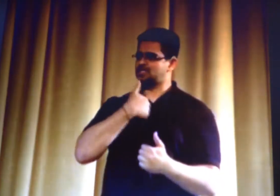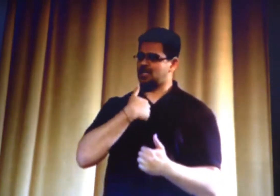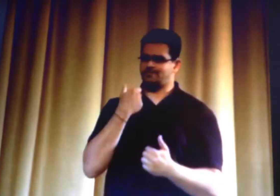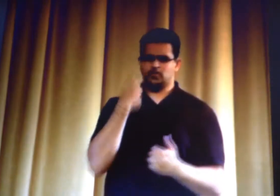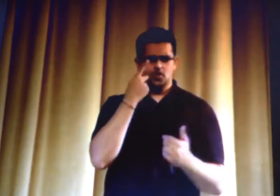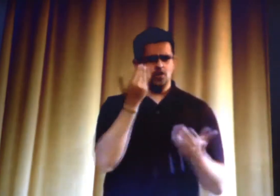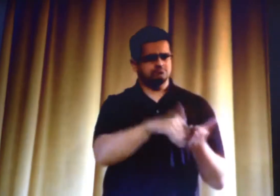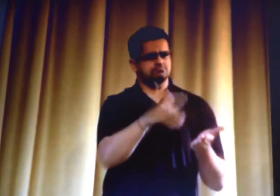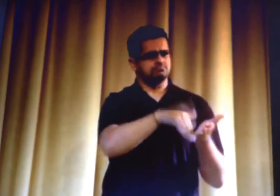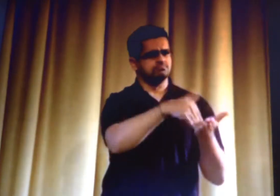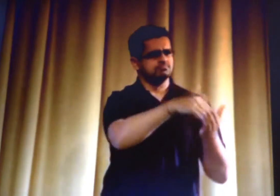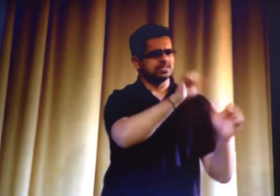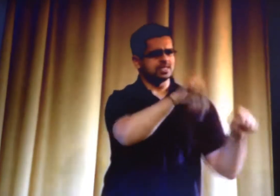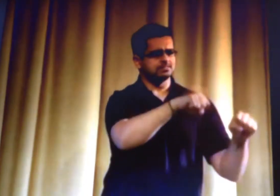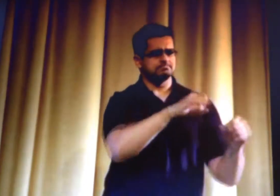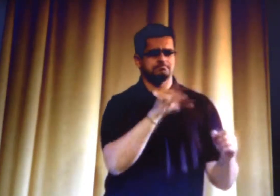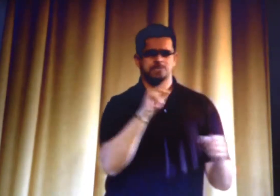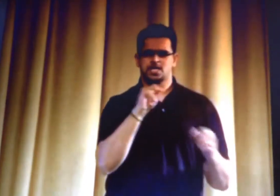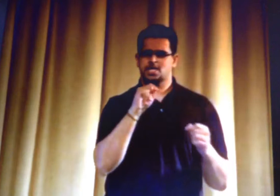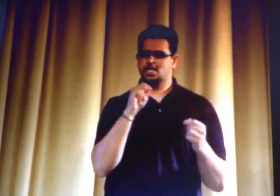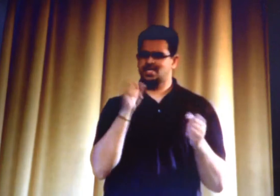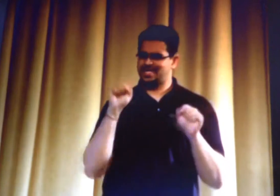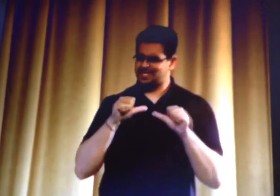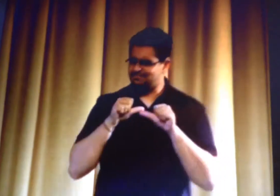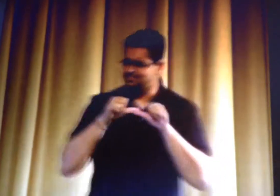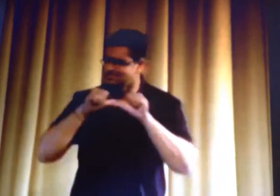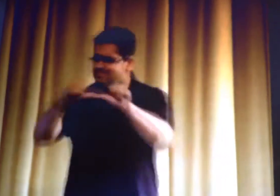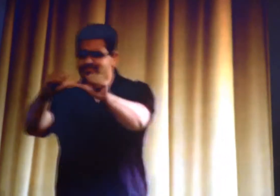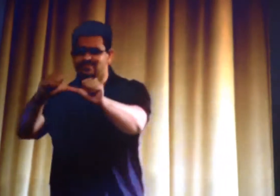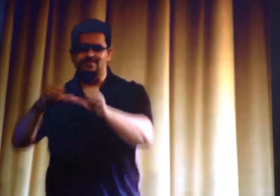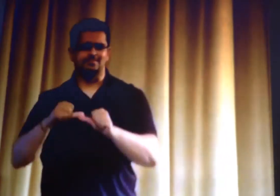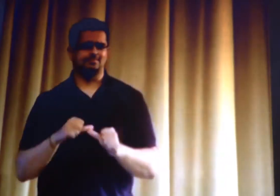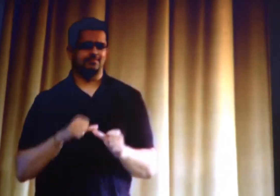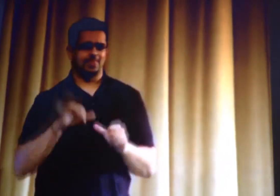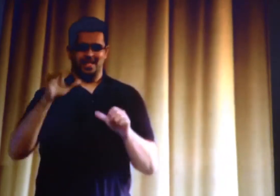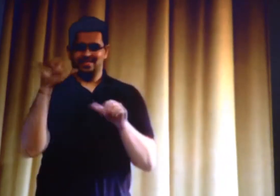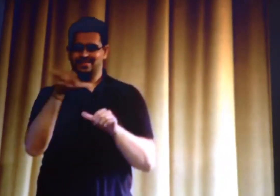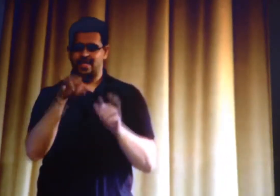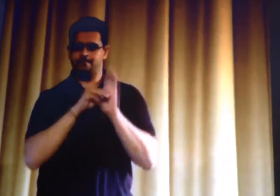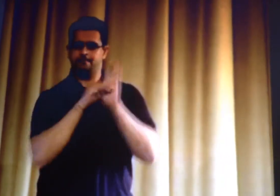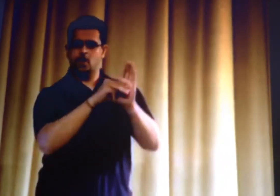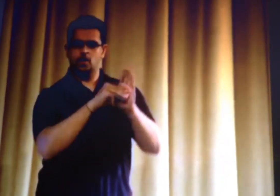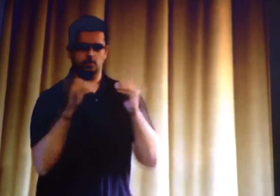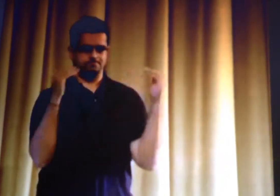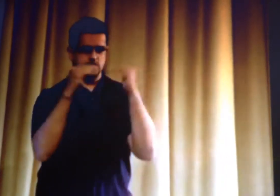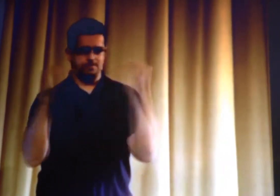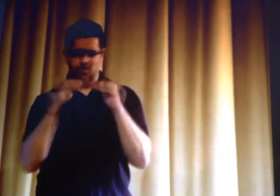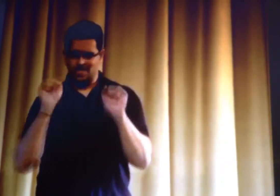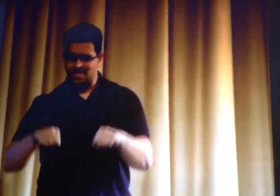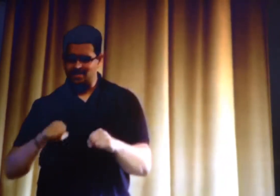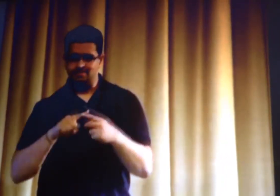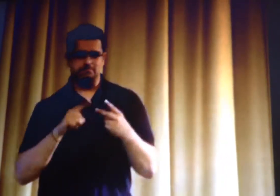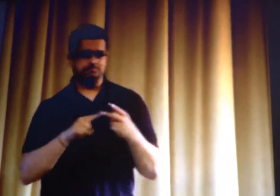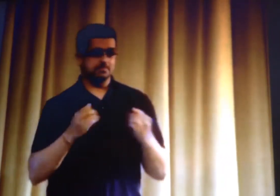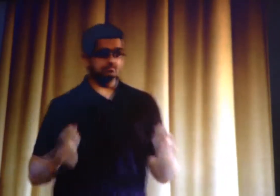I asked myself before, could that peer-to-peer method continue on? And I think the answer is